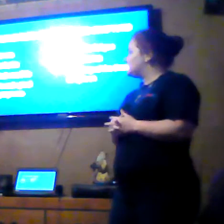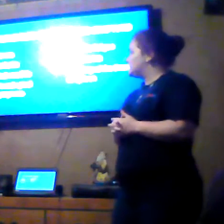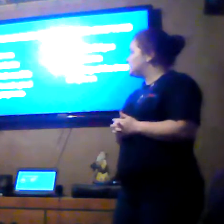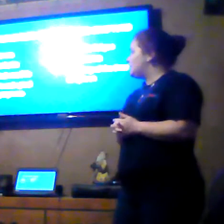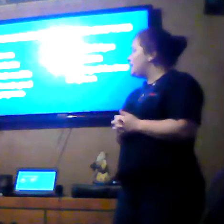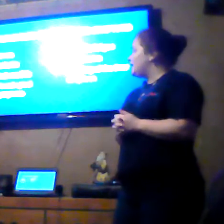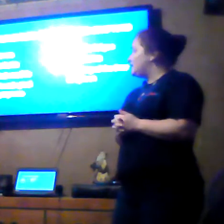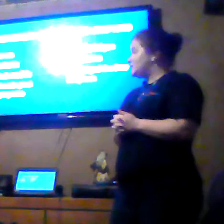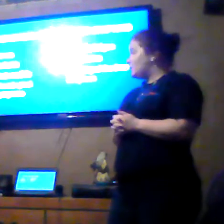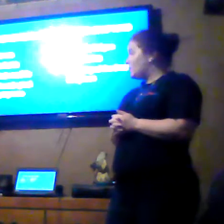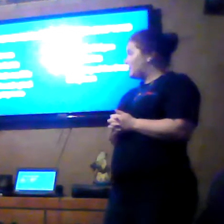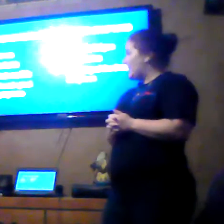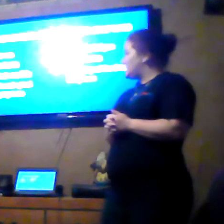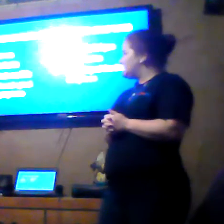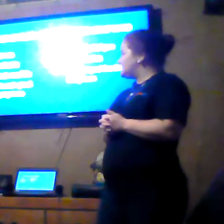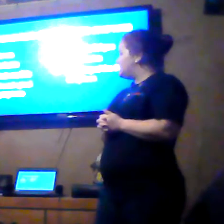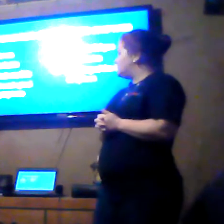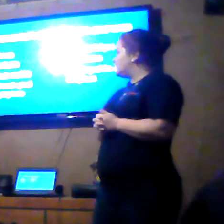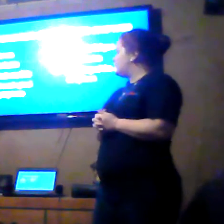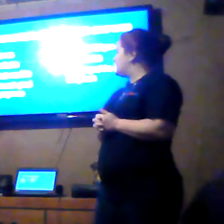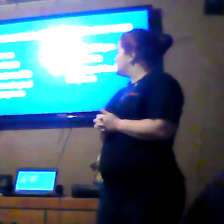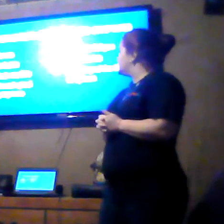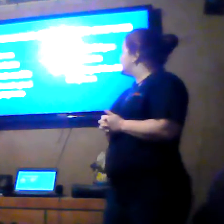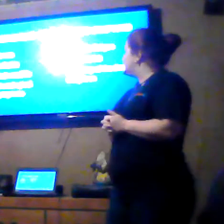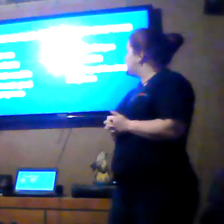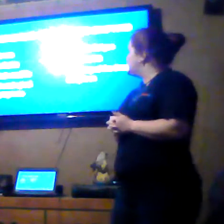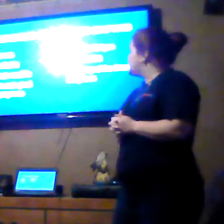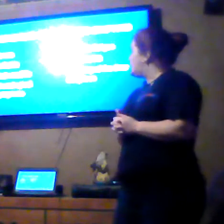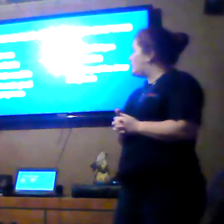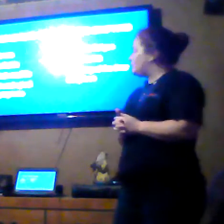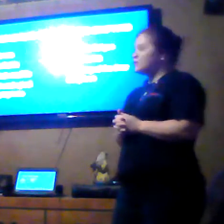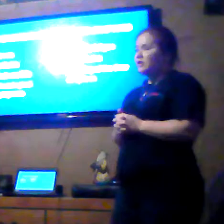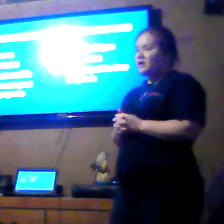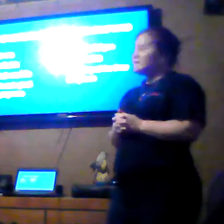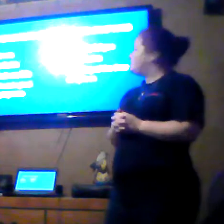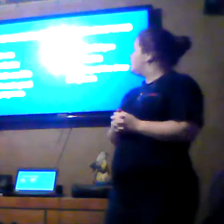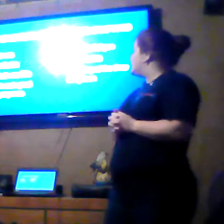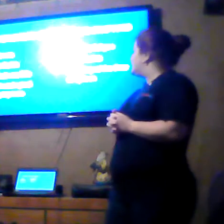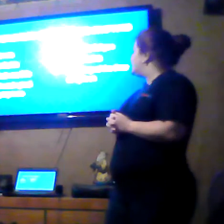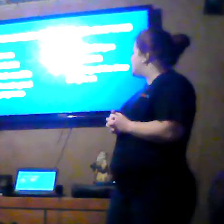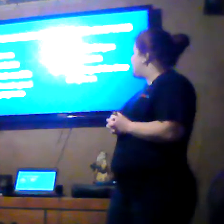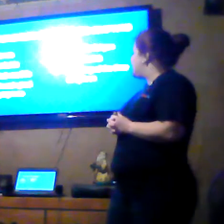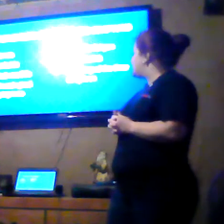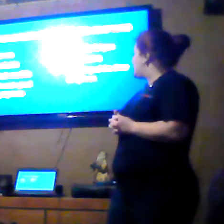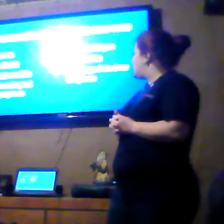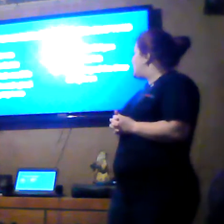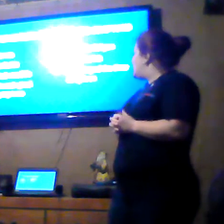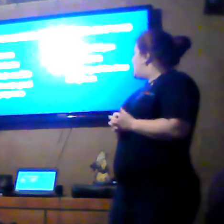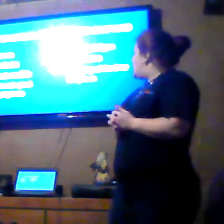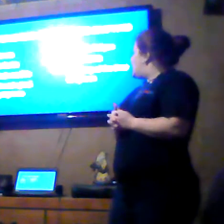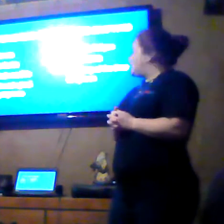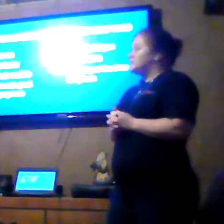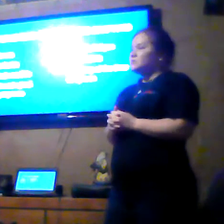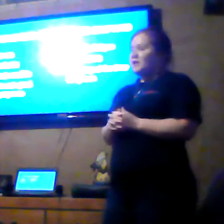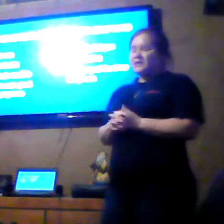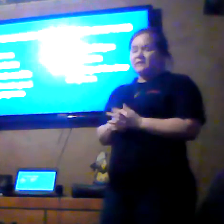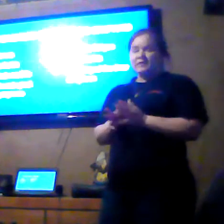brucellosis, endocarditis, neurological symptoms, chronic fatigue, and swelling of the liver